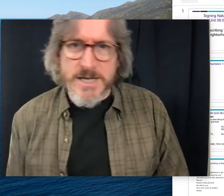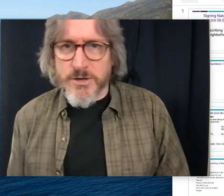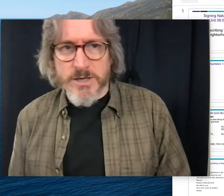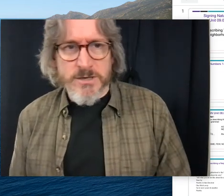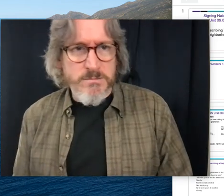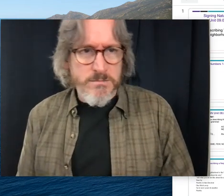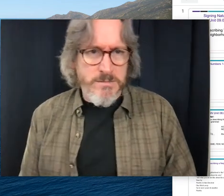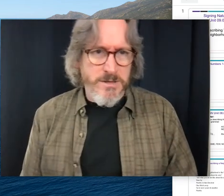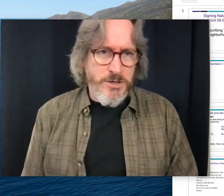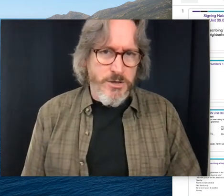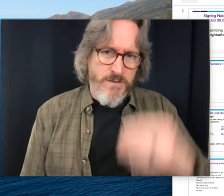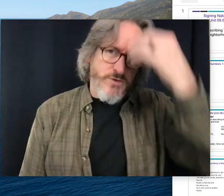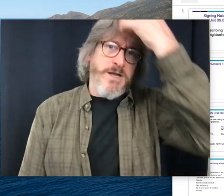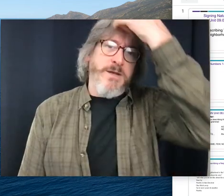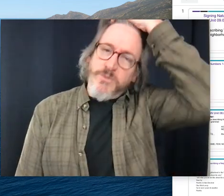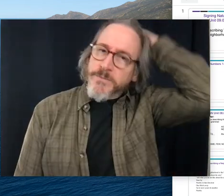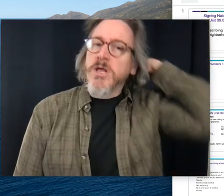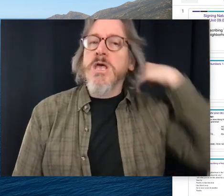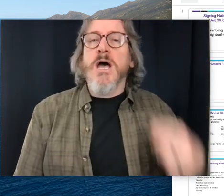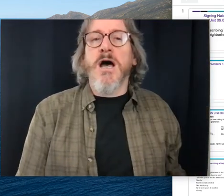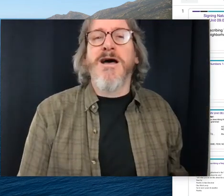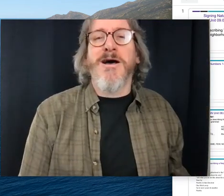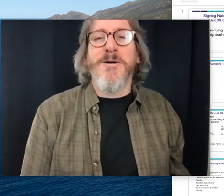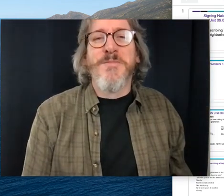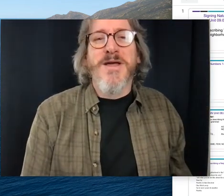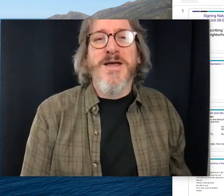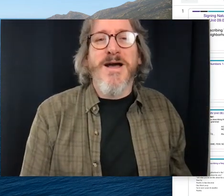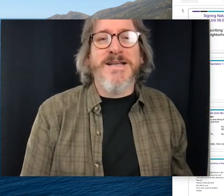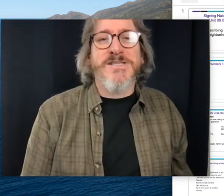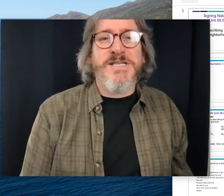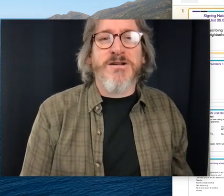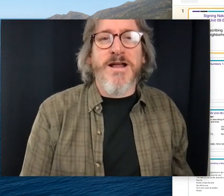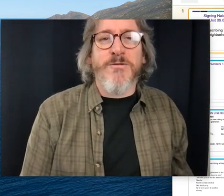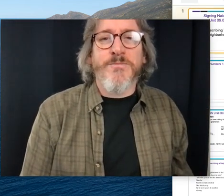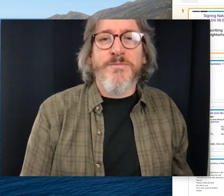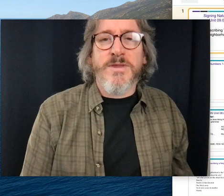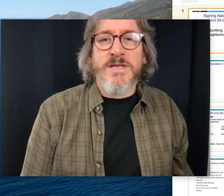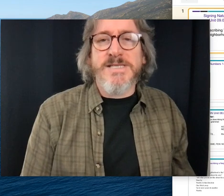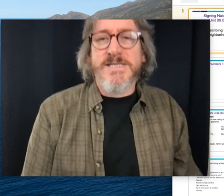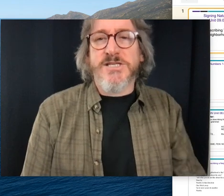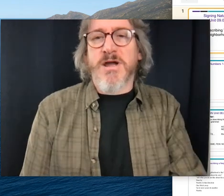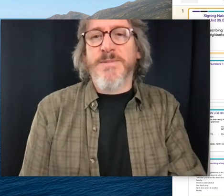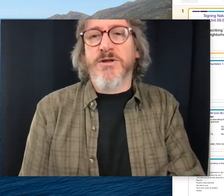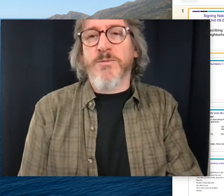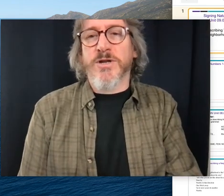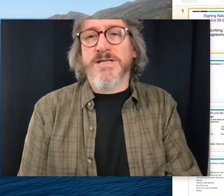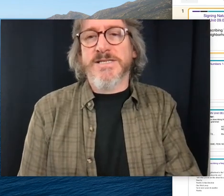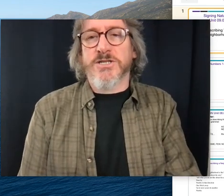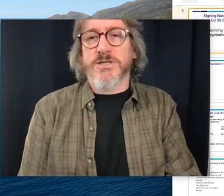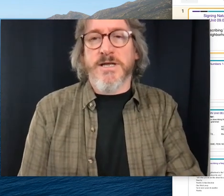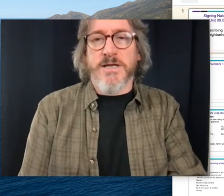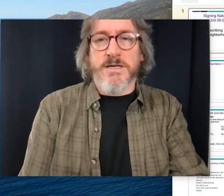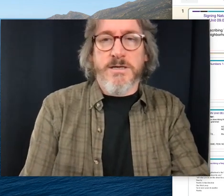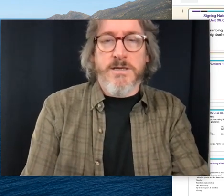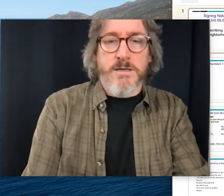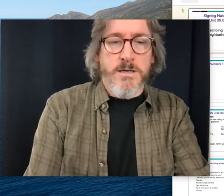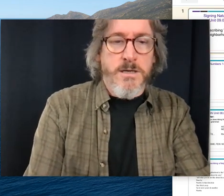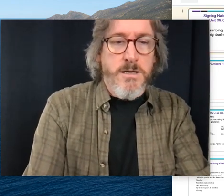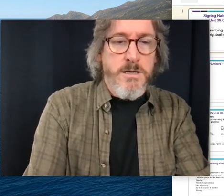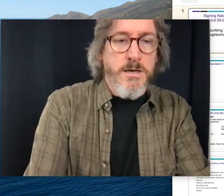up because then you can go have a drink in between. All right, so to start out, this is describing your neighborhood. This is actually, I